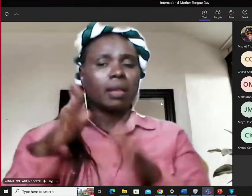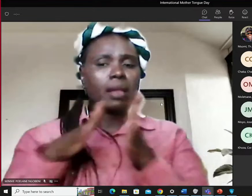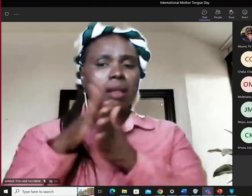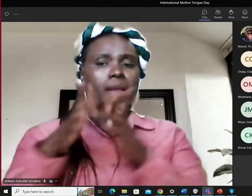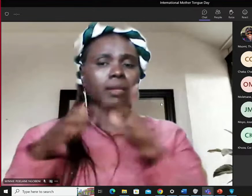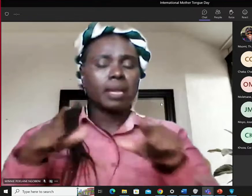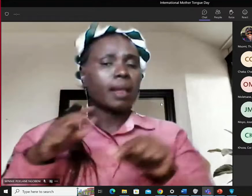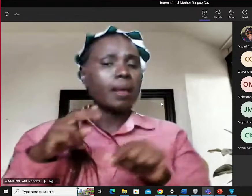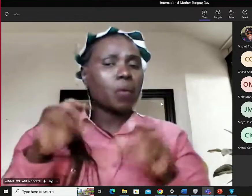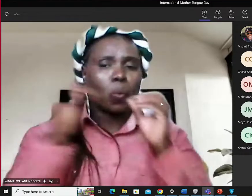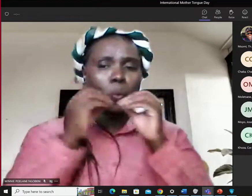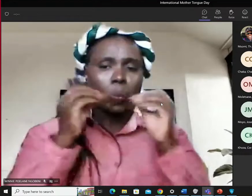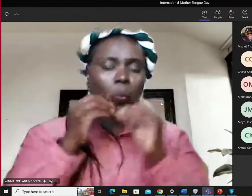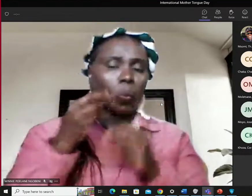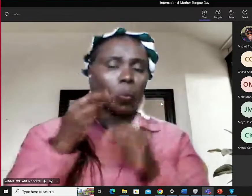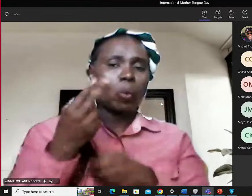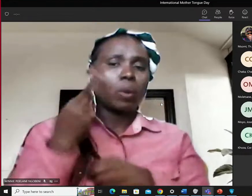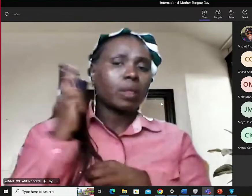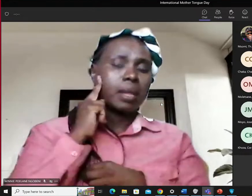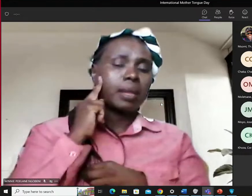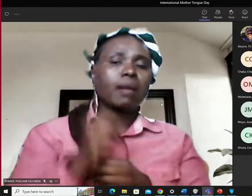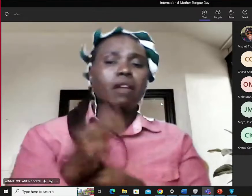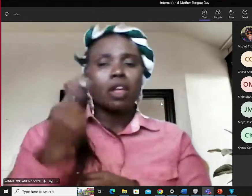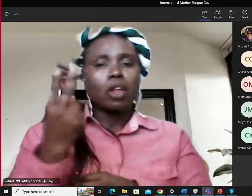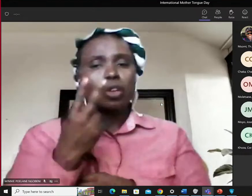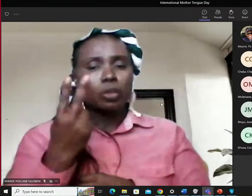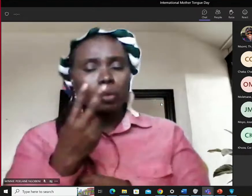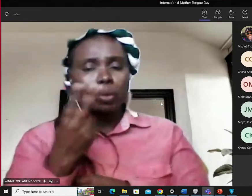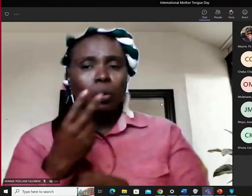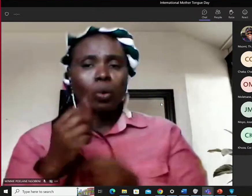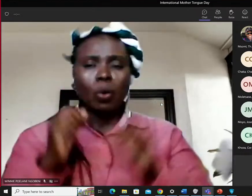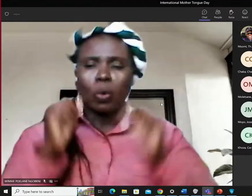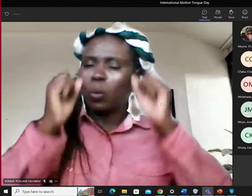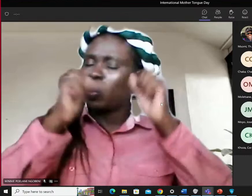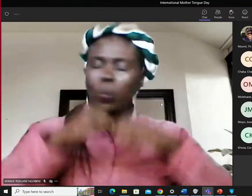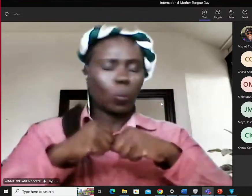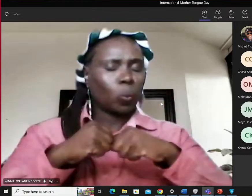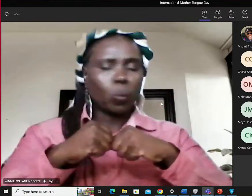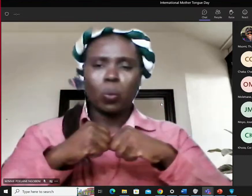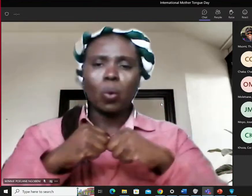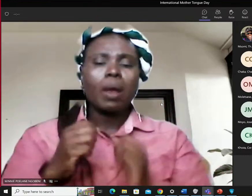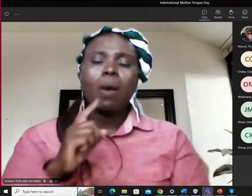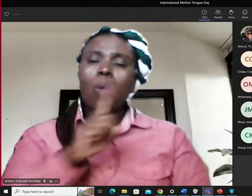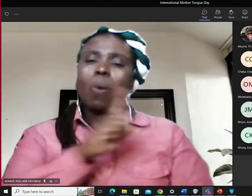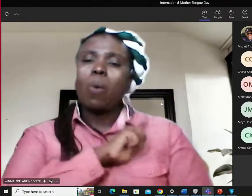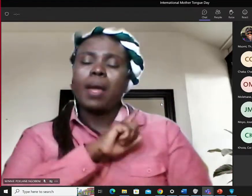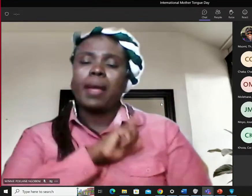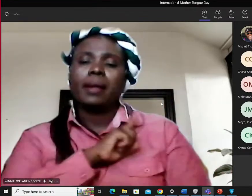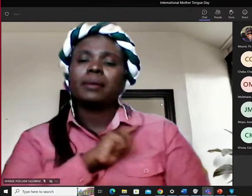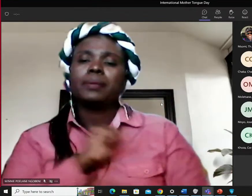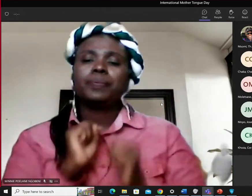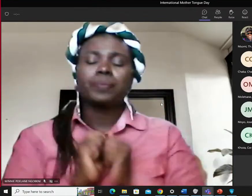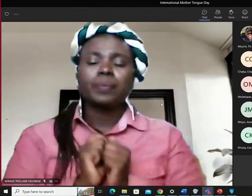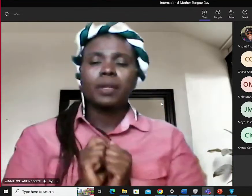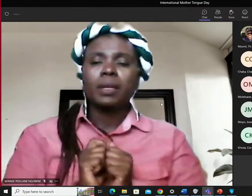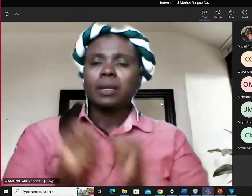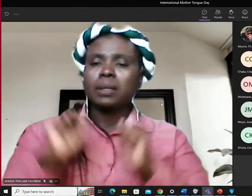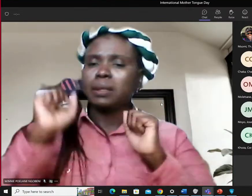two of them did not agree with one another, and because of their disagreement, the